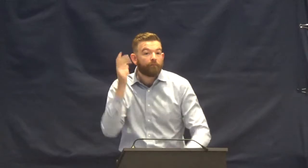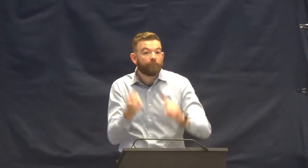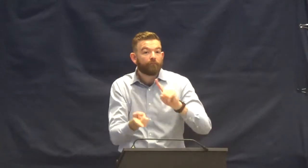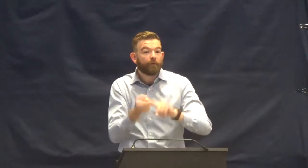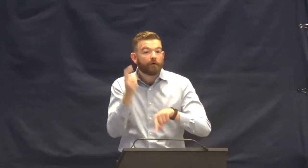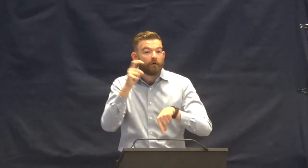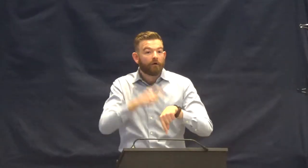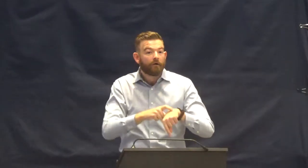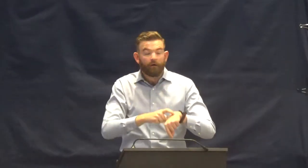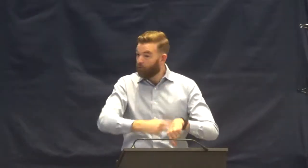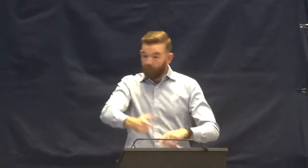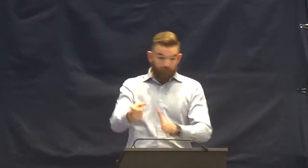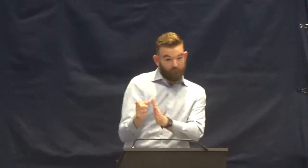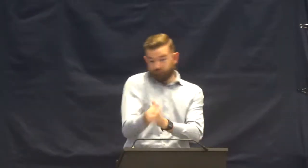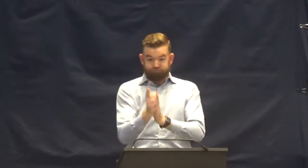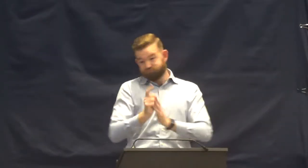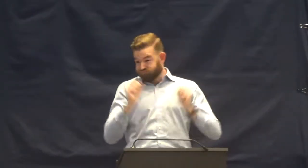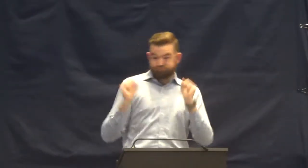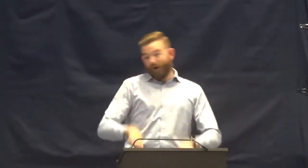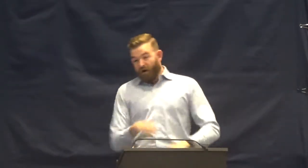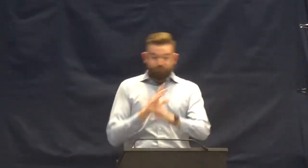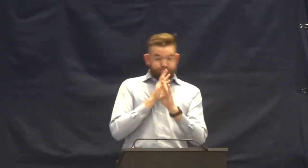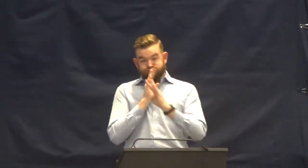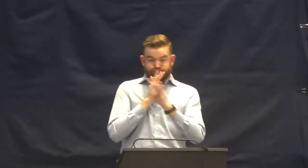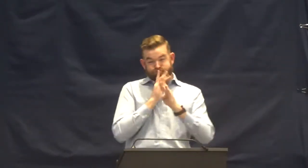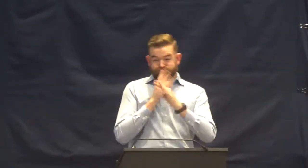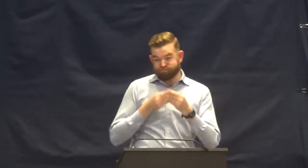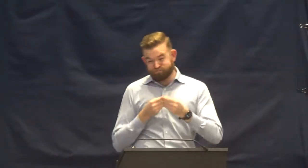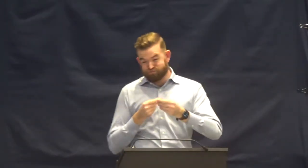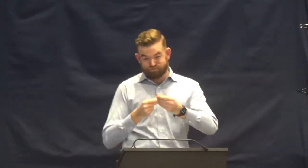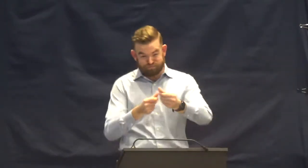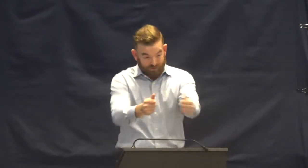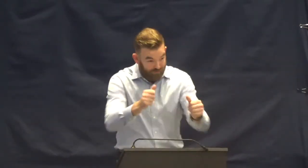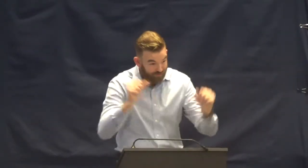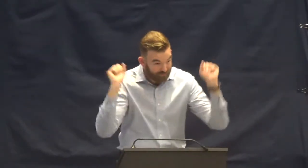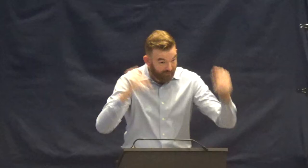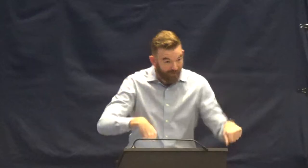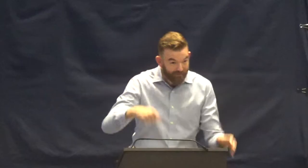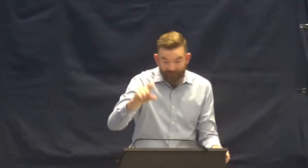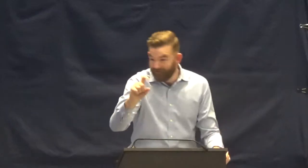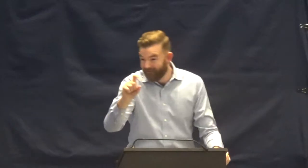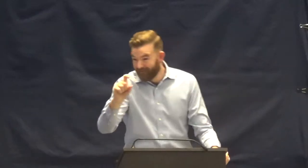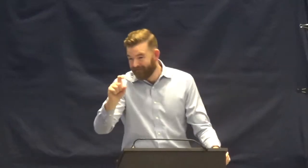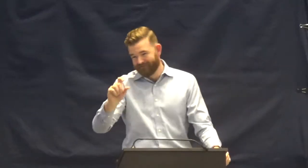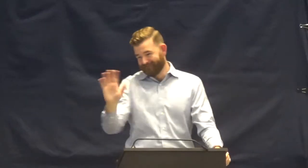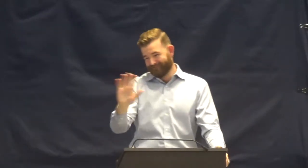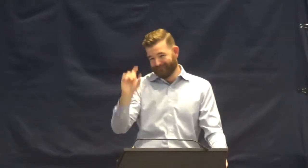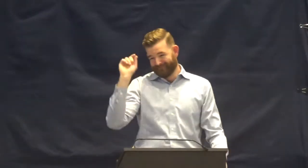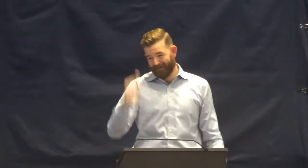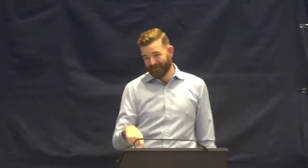Now, you deaf folks know that when the first time you get hearing aids or cochlear implants, that you're not able to